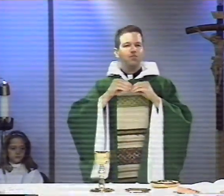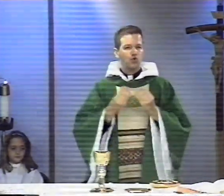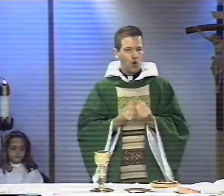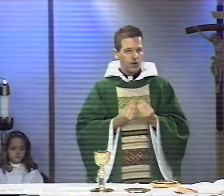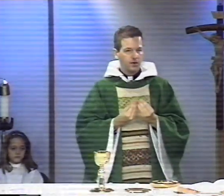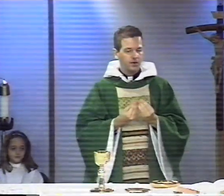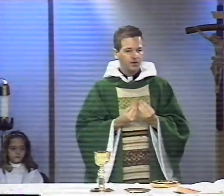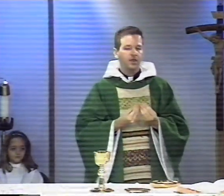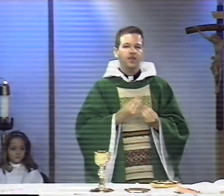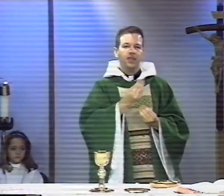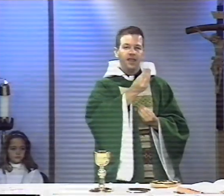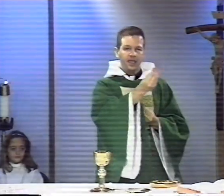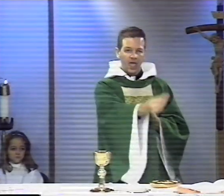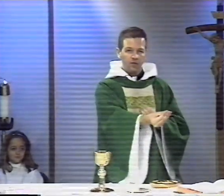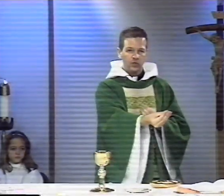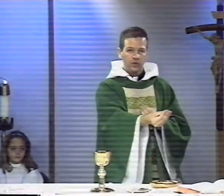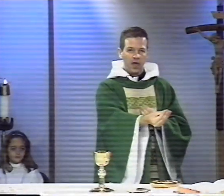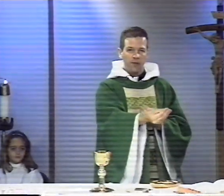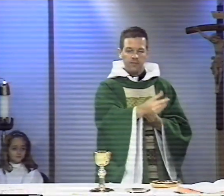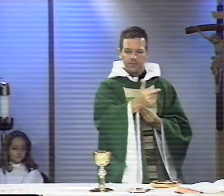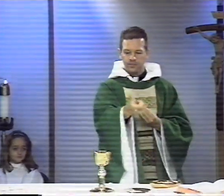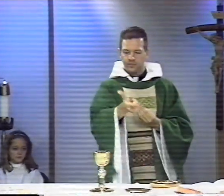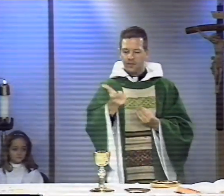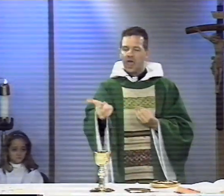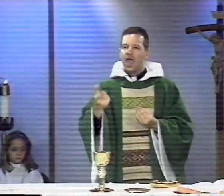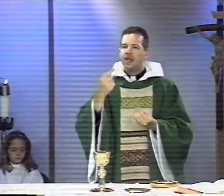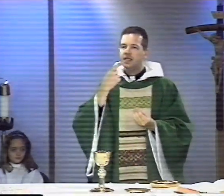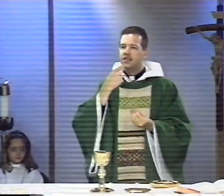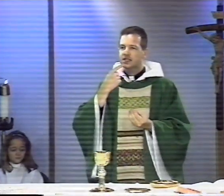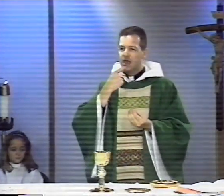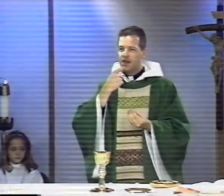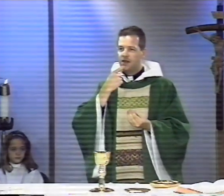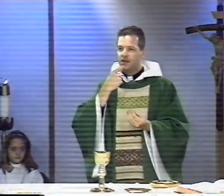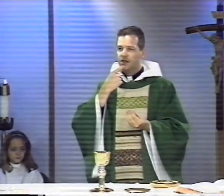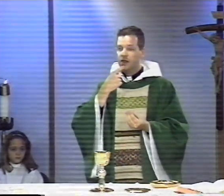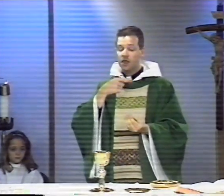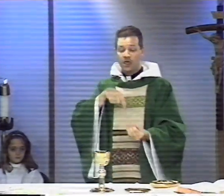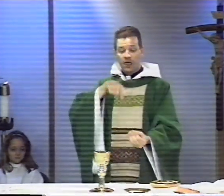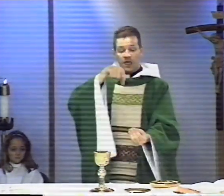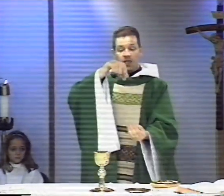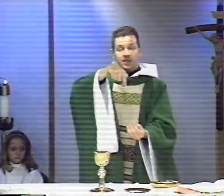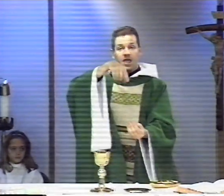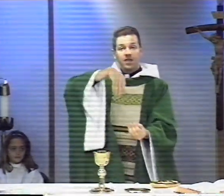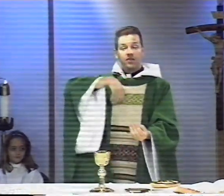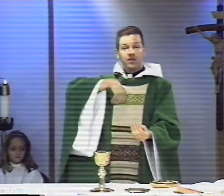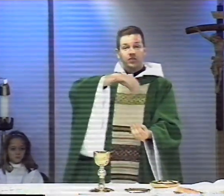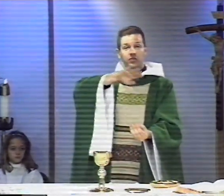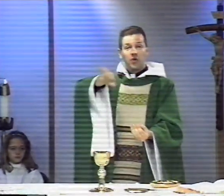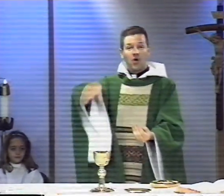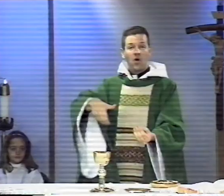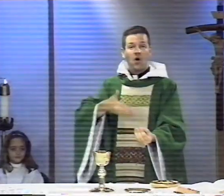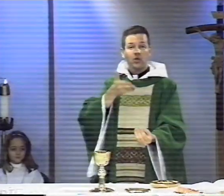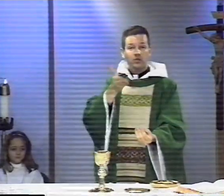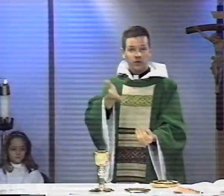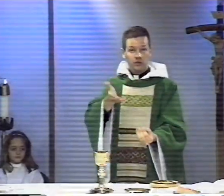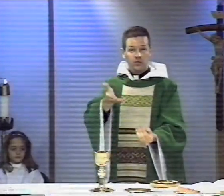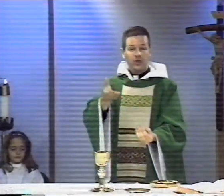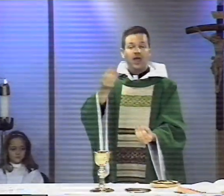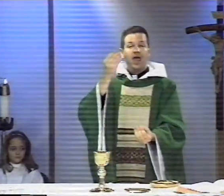broke it, he gave it to them, and he said, "Take this, all of you,